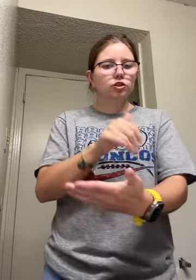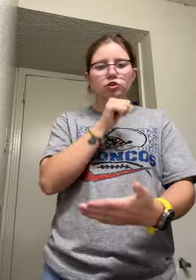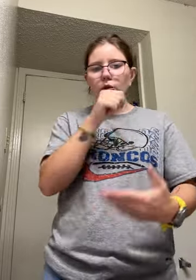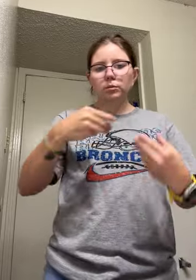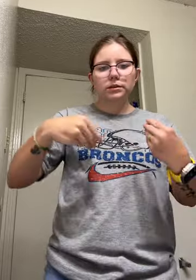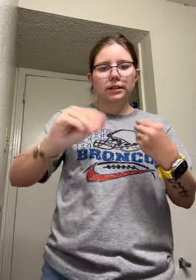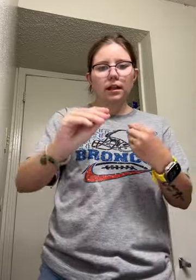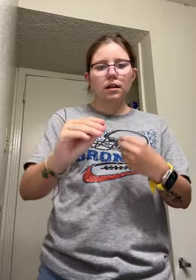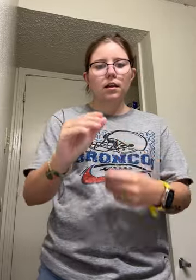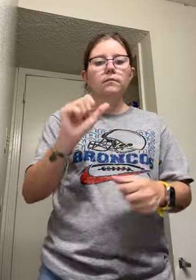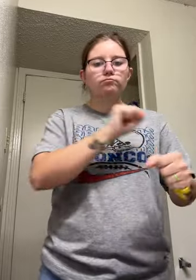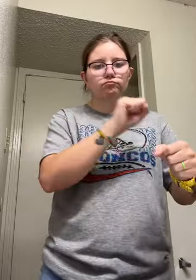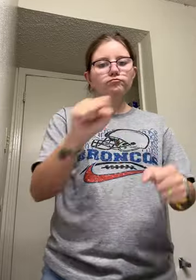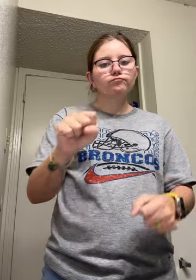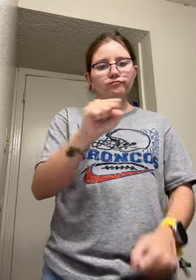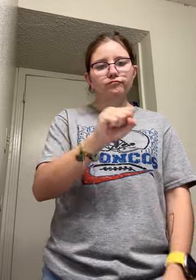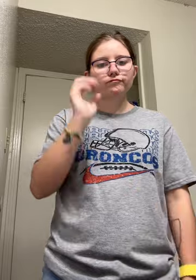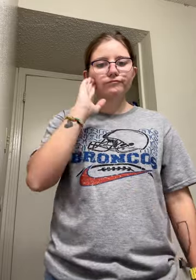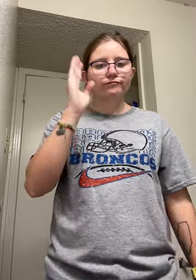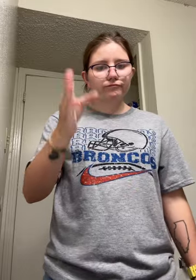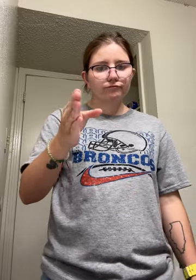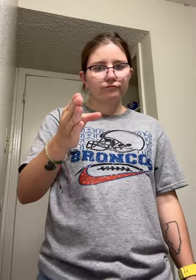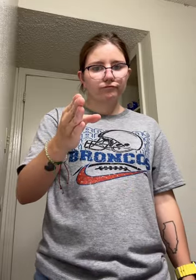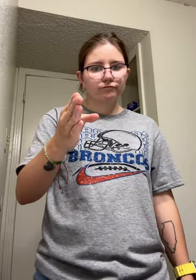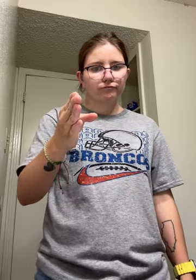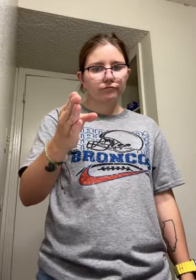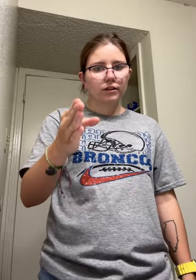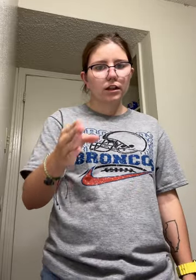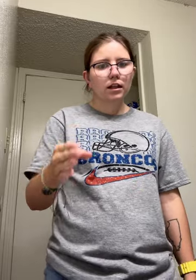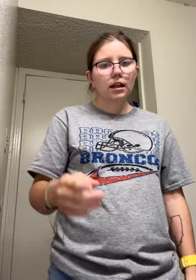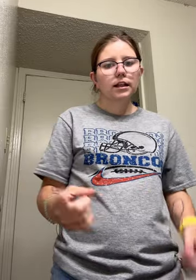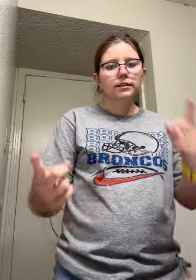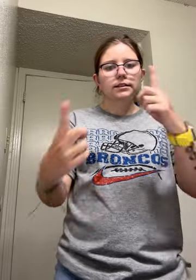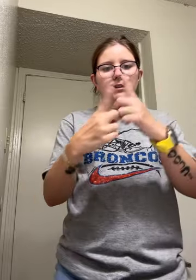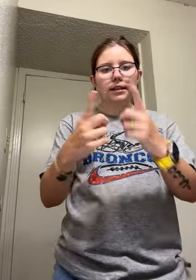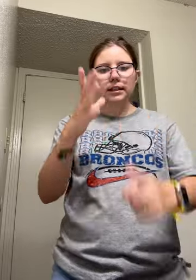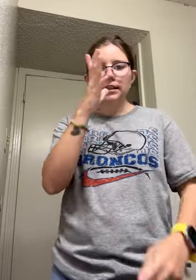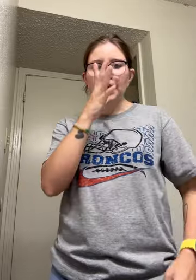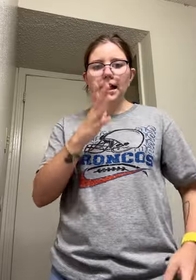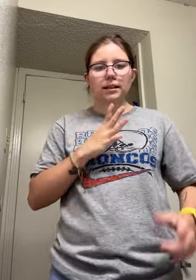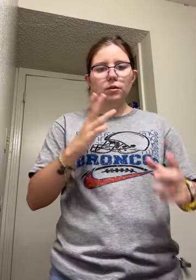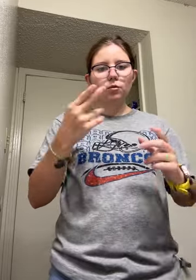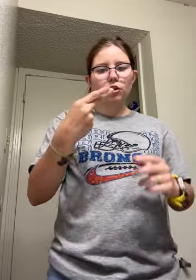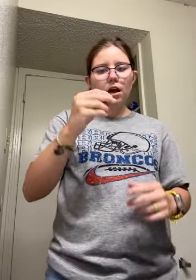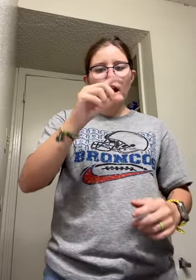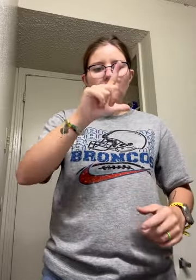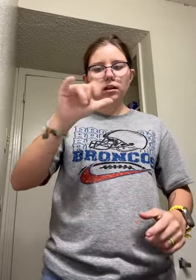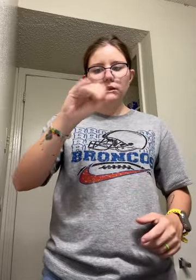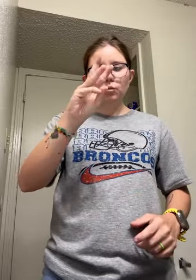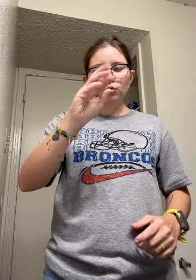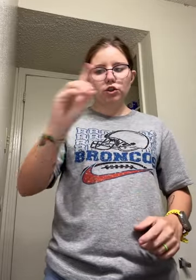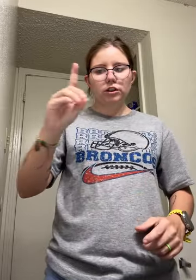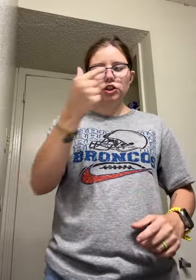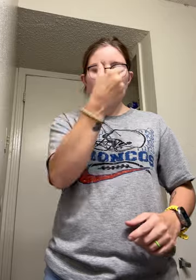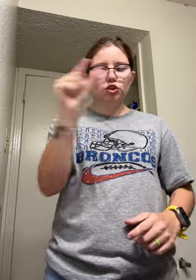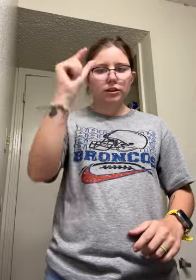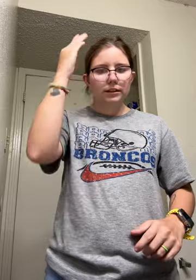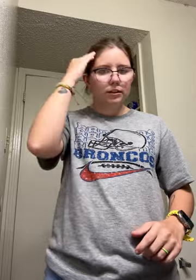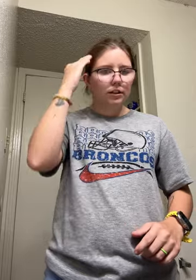Just don't sell. I bet my cabbie will. I met this lady in Hollywood. She had green hair, but damn, she looked